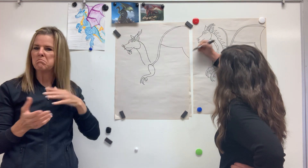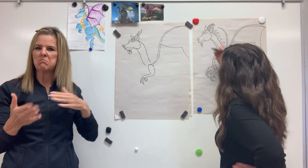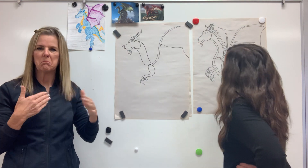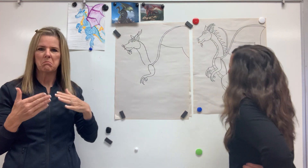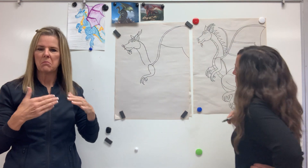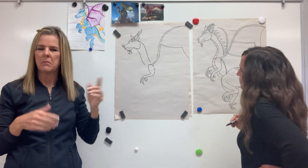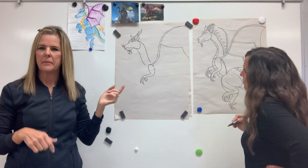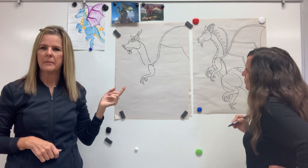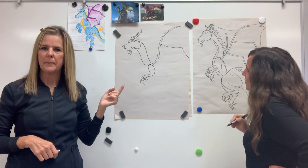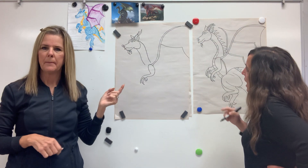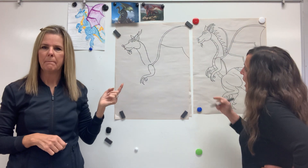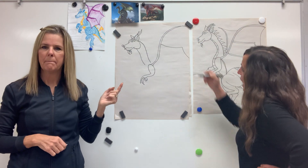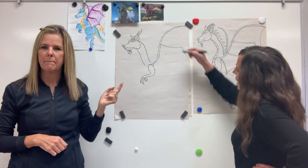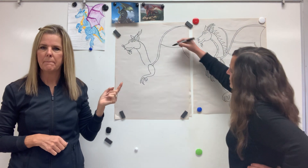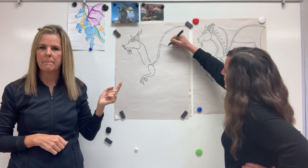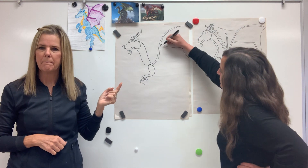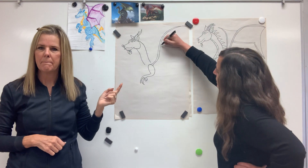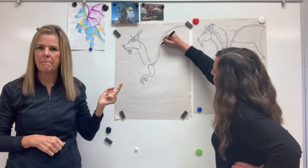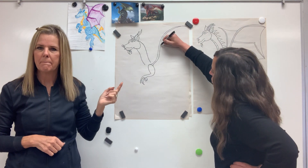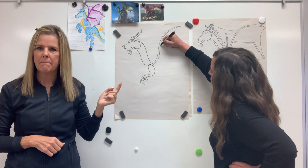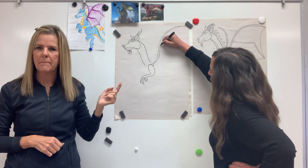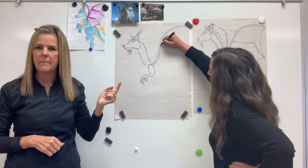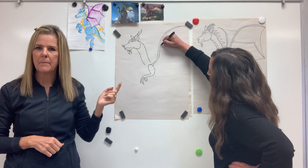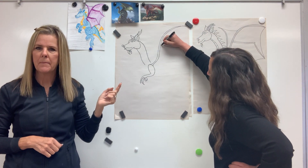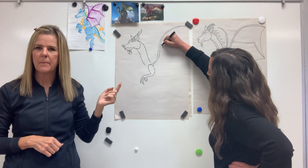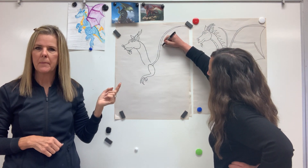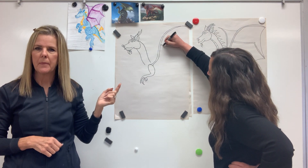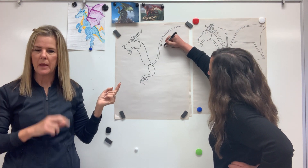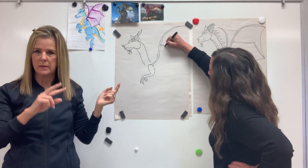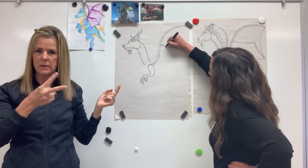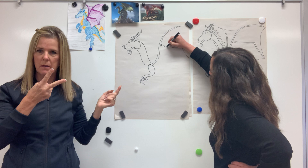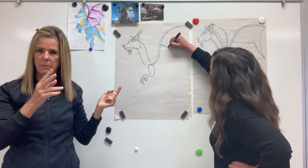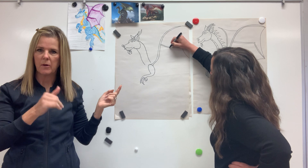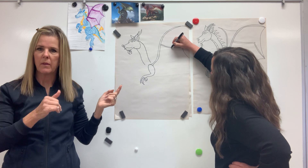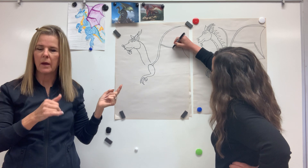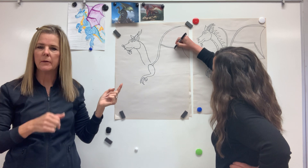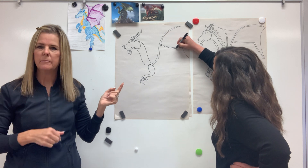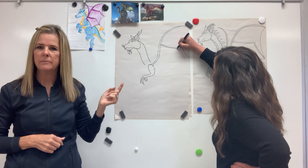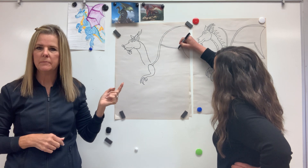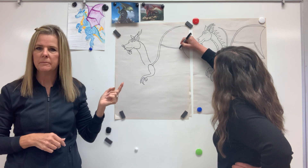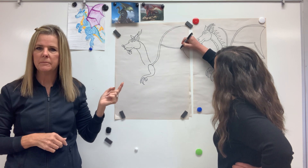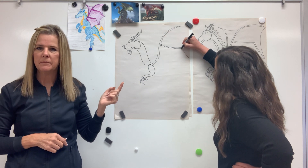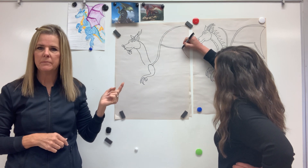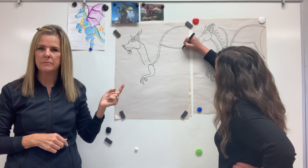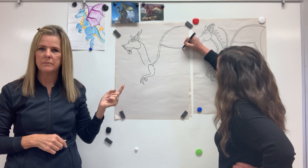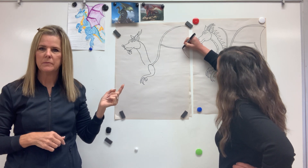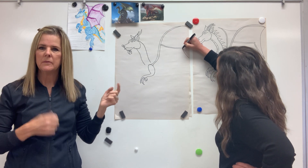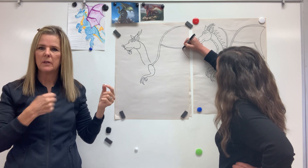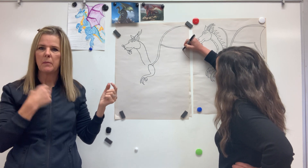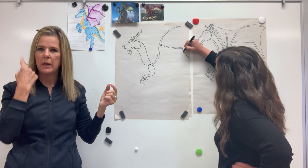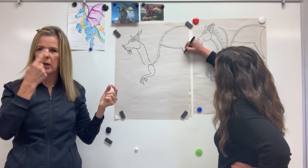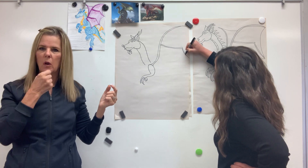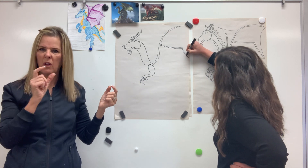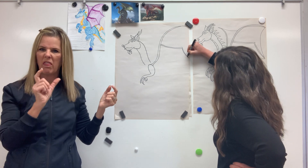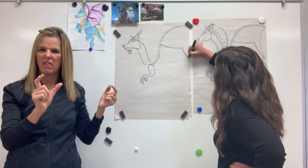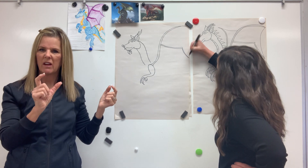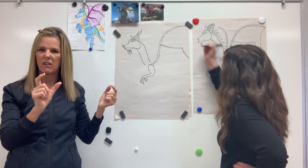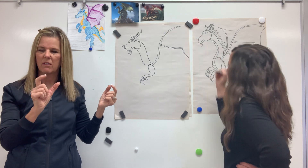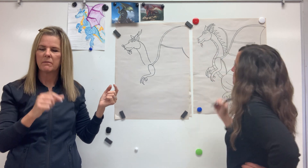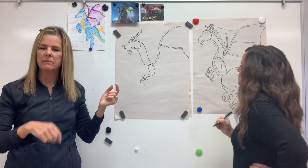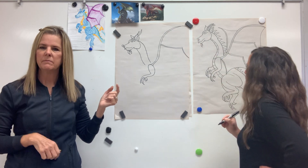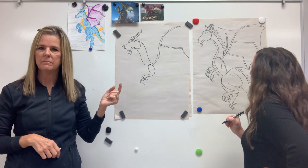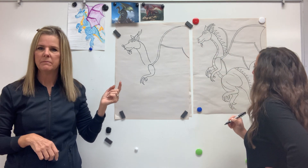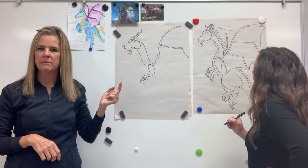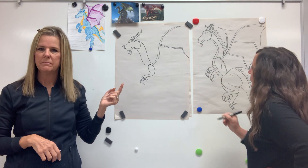slants down. And same thing, we're just gonna double it nice and skinny to make it look a little thicker. We're just gonna double